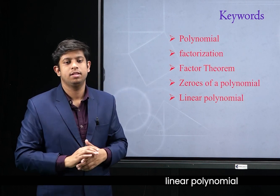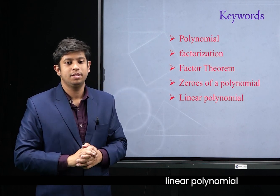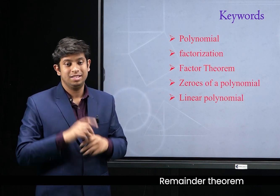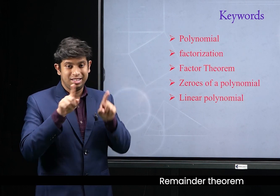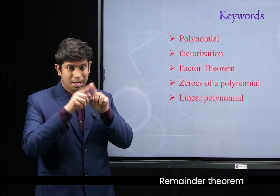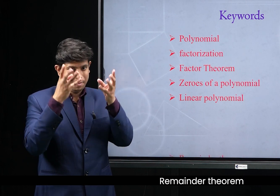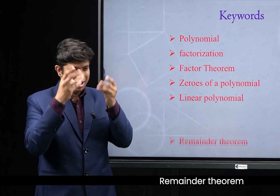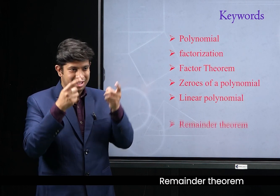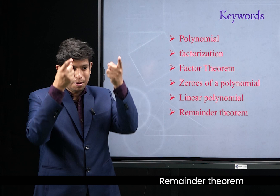remainder theorem.